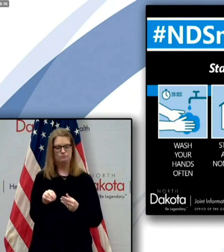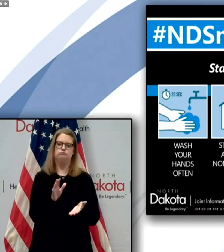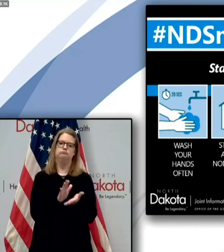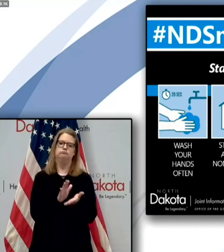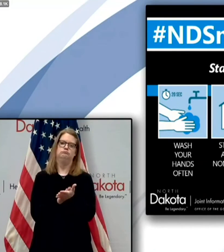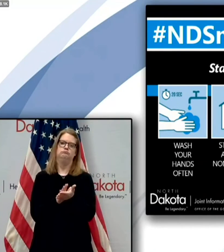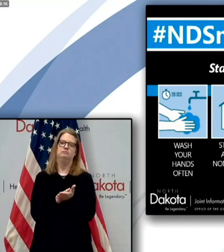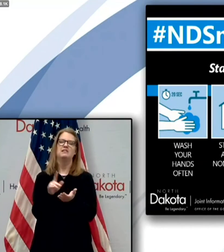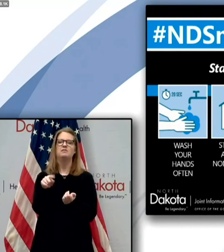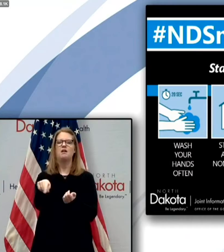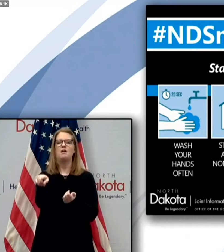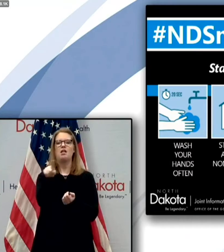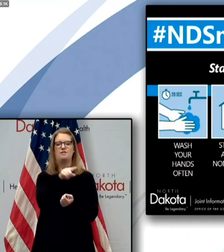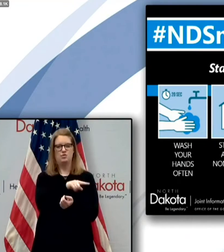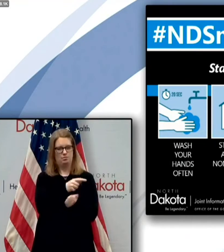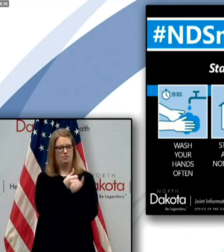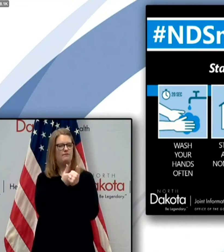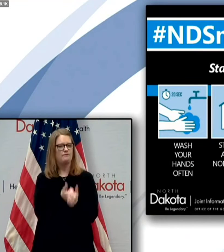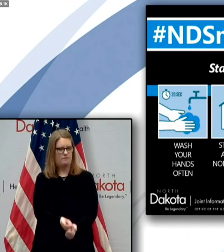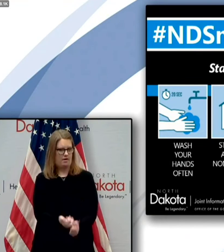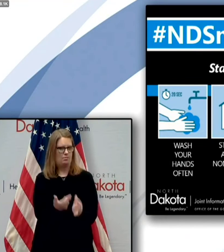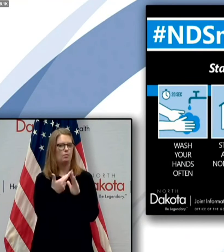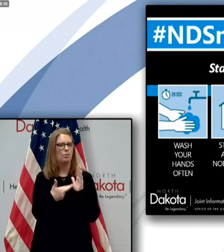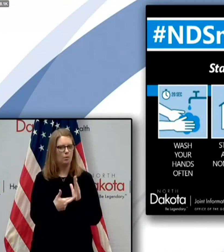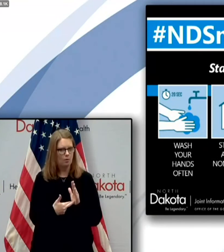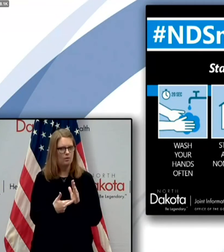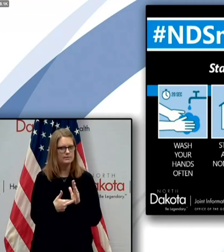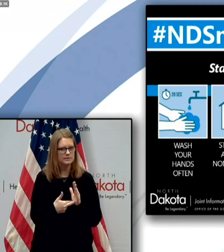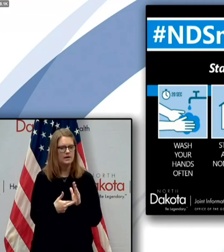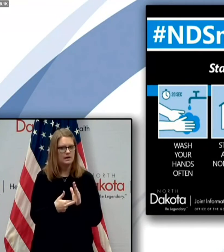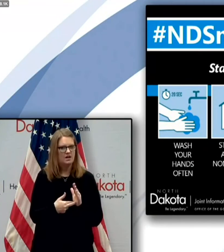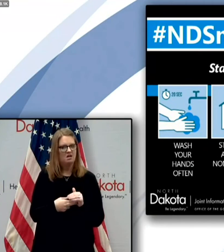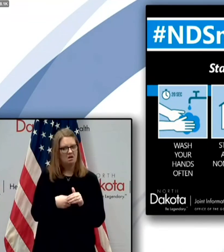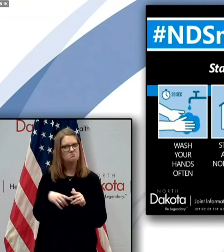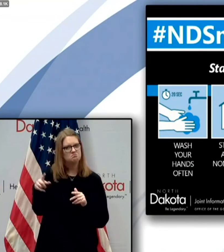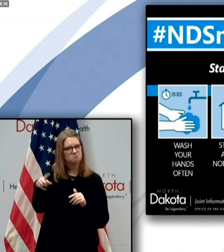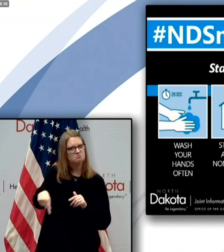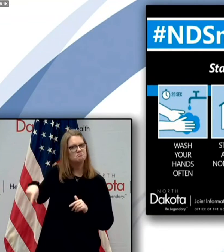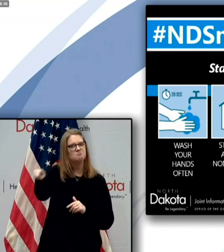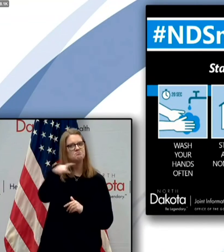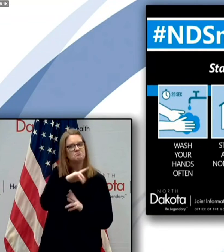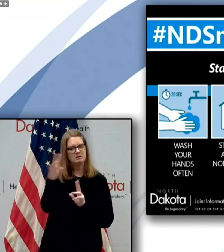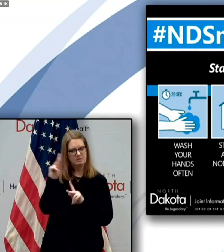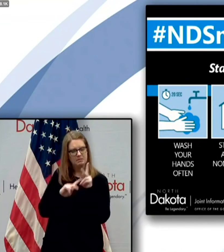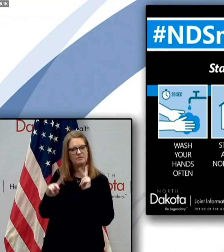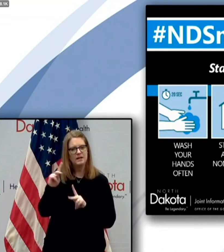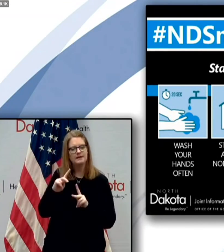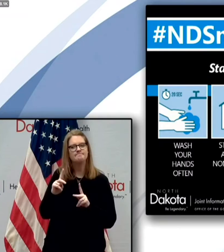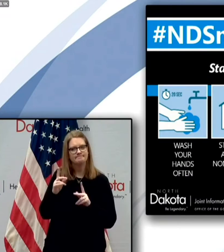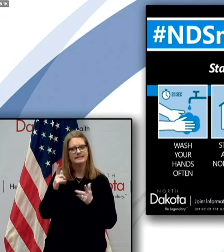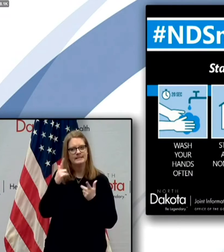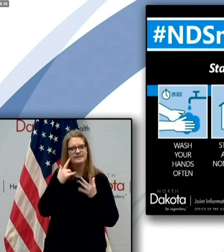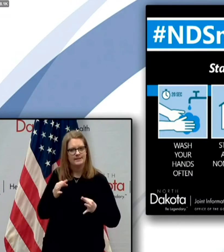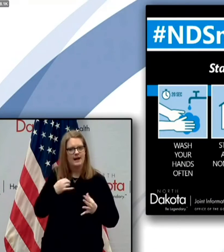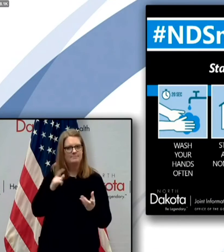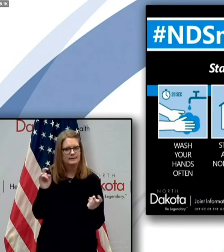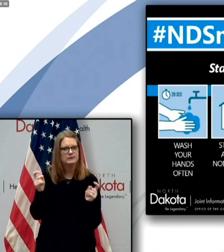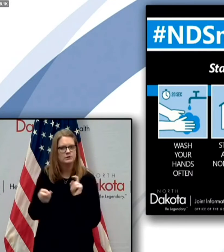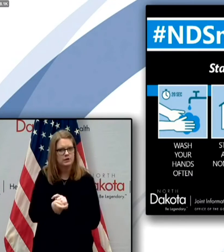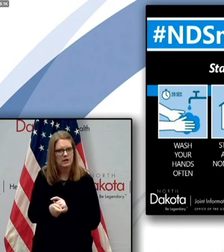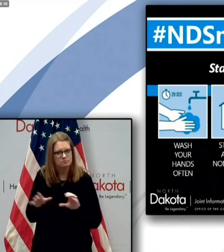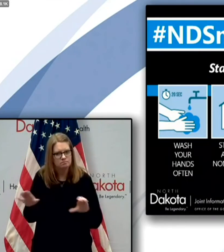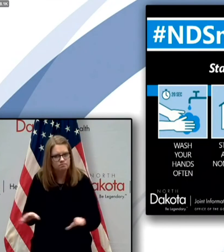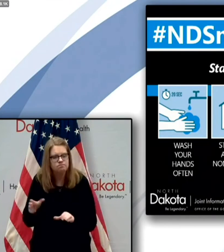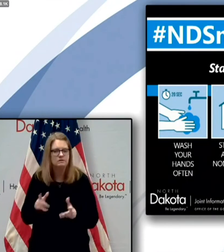every individual in the state for what they're doing and how people have changed what they've done, whether that's